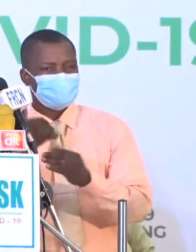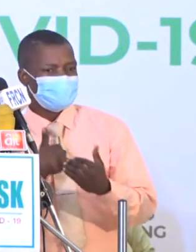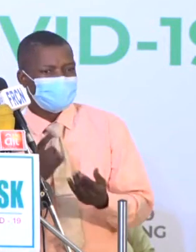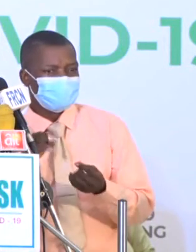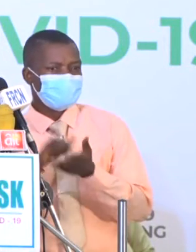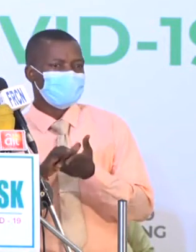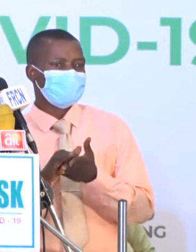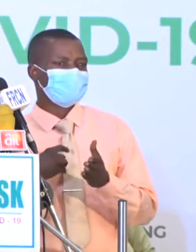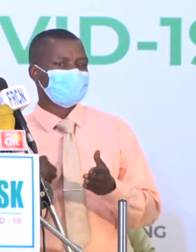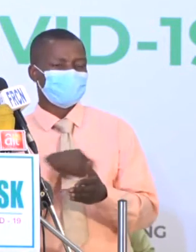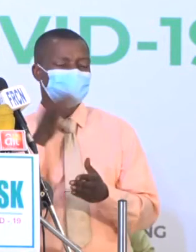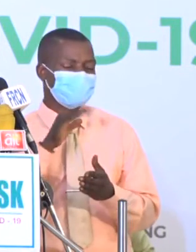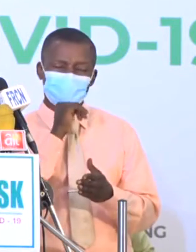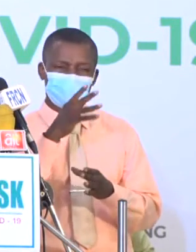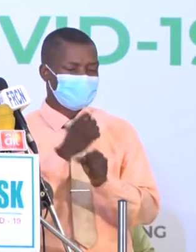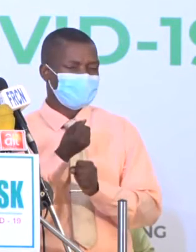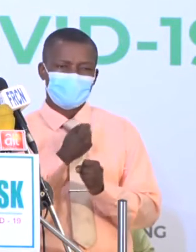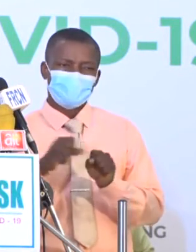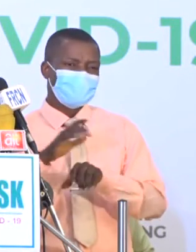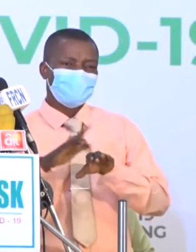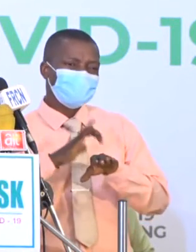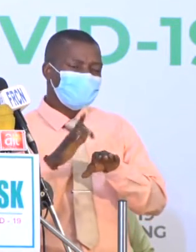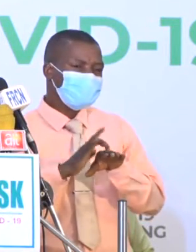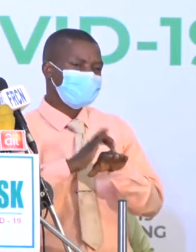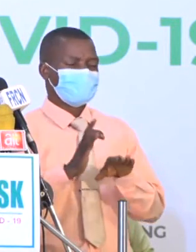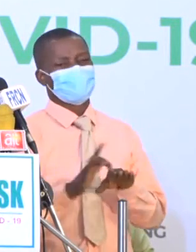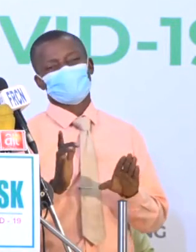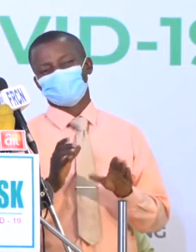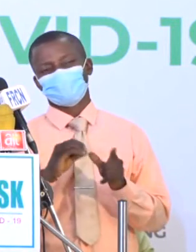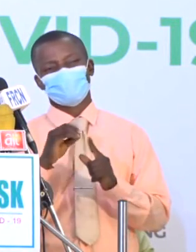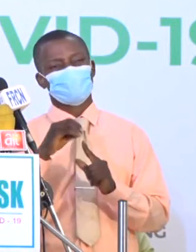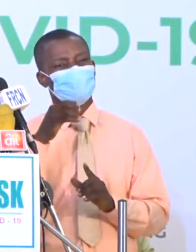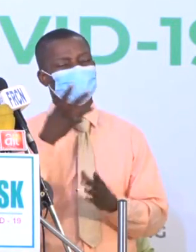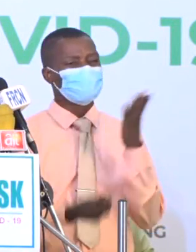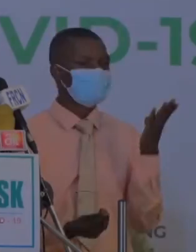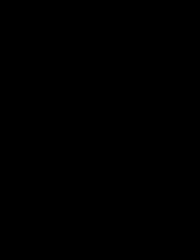absolute deficit or shortage in one,